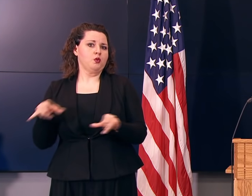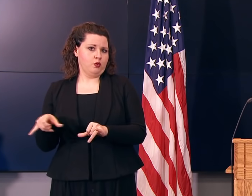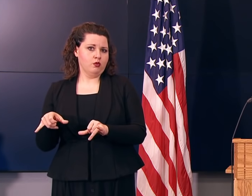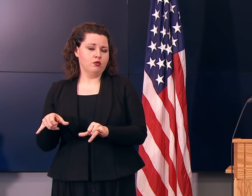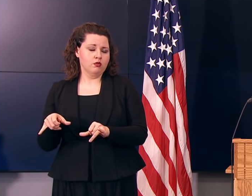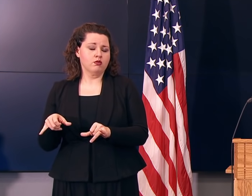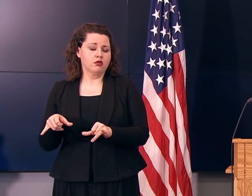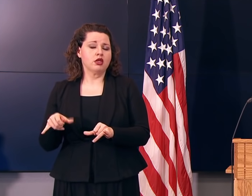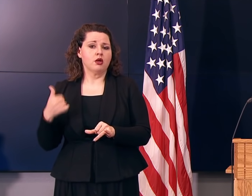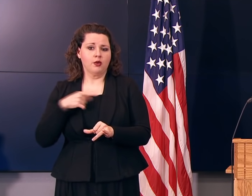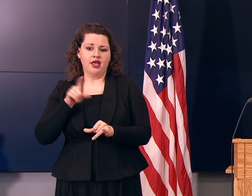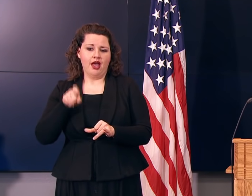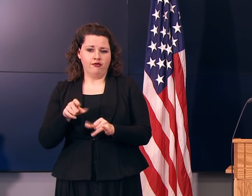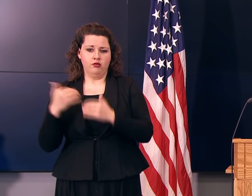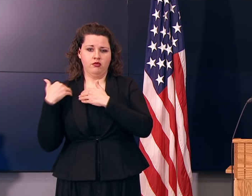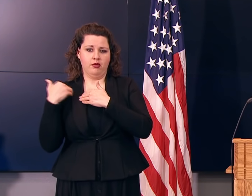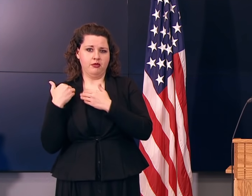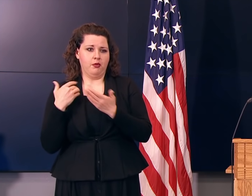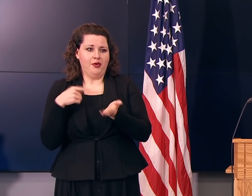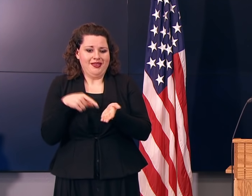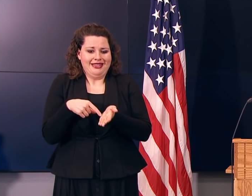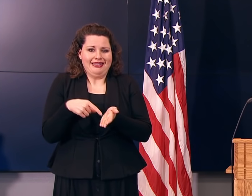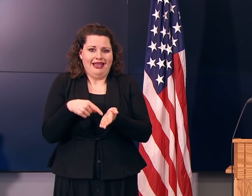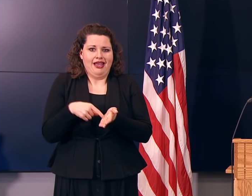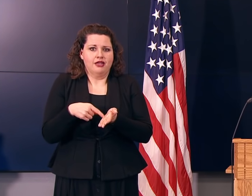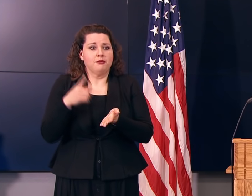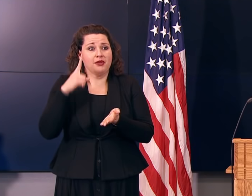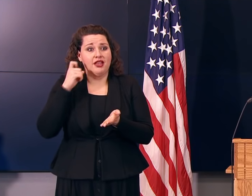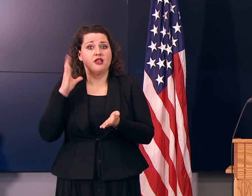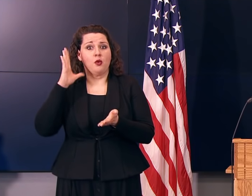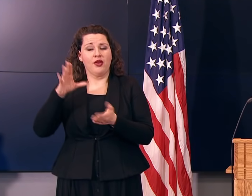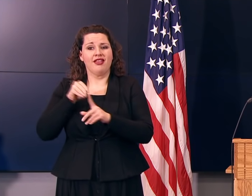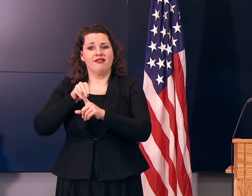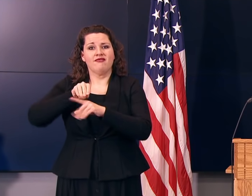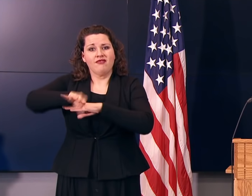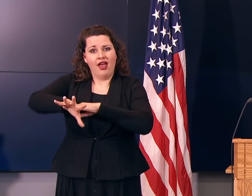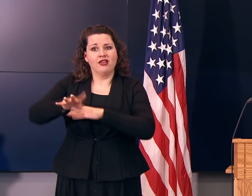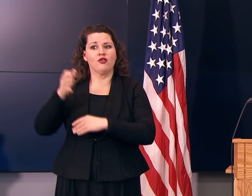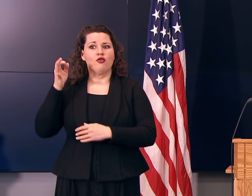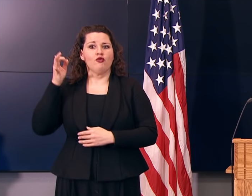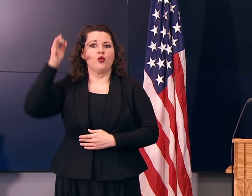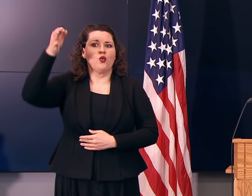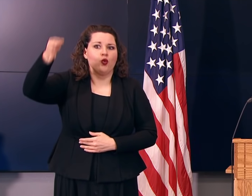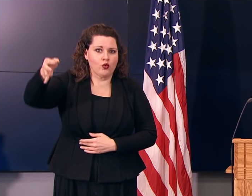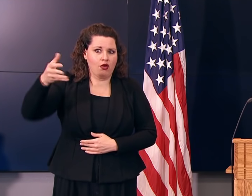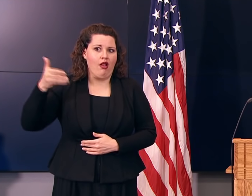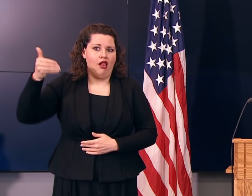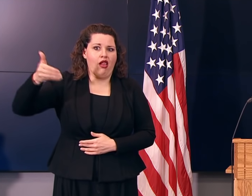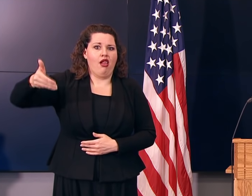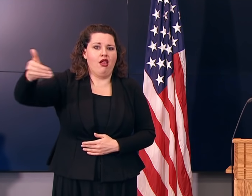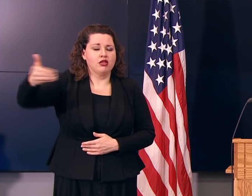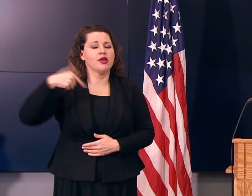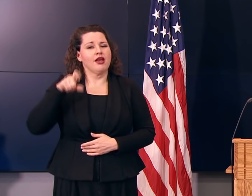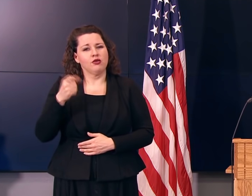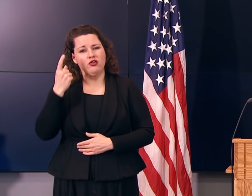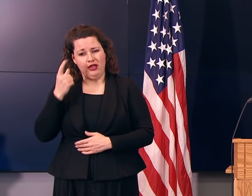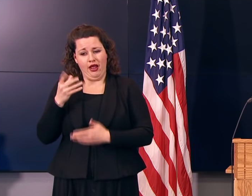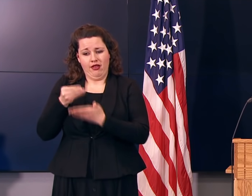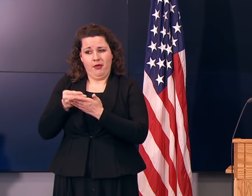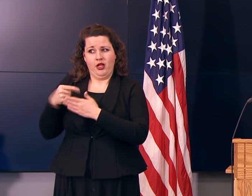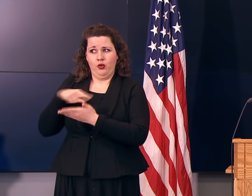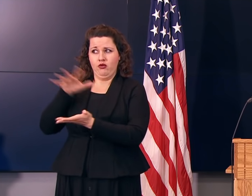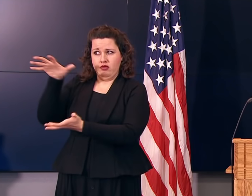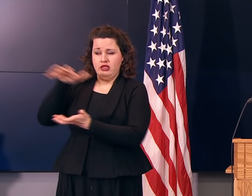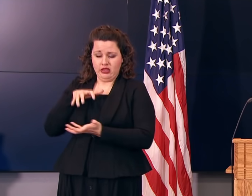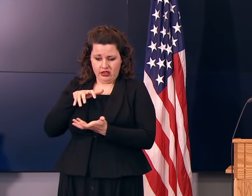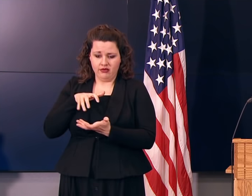in the amount of debt that we're putting on future generations. And so we need to understand how we're utilizing the money that we've received